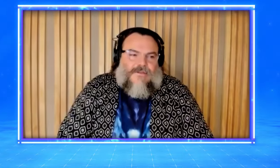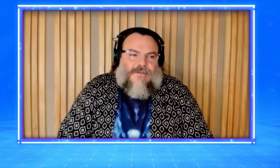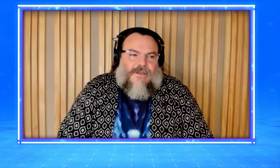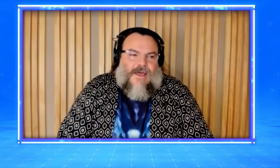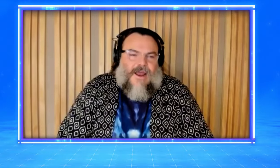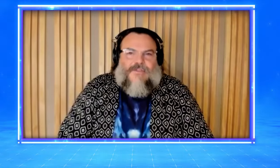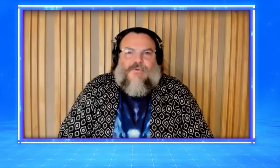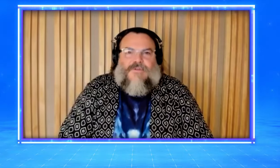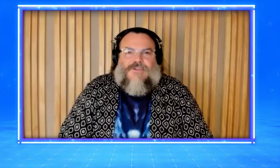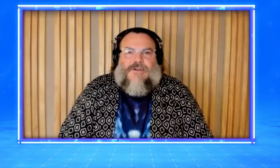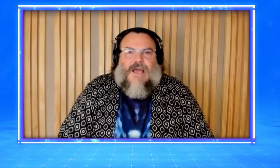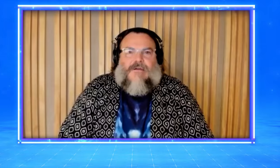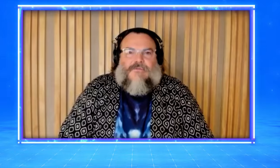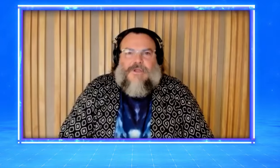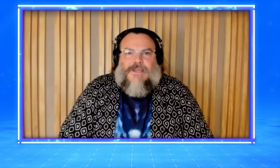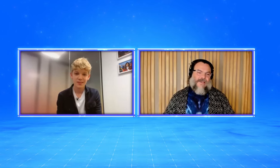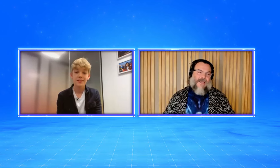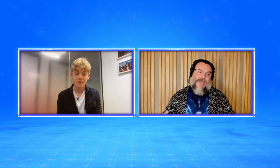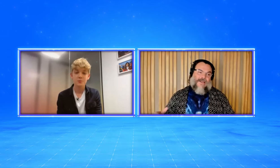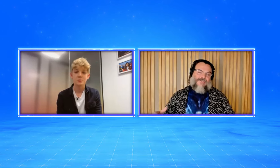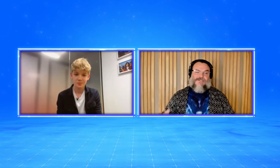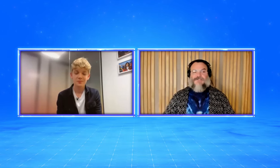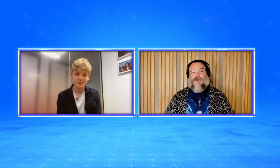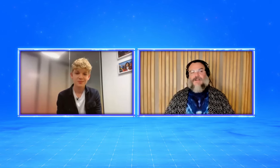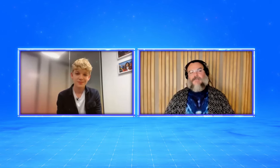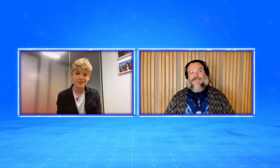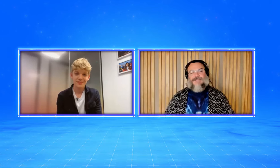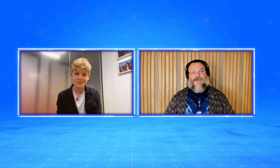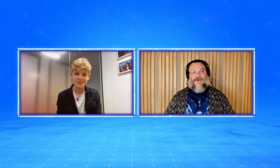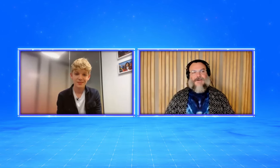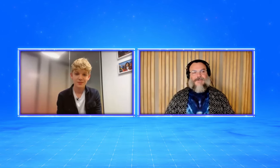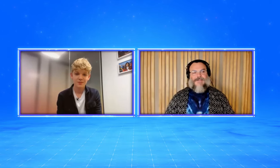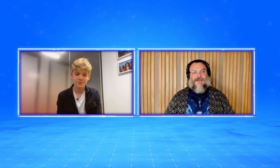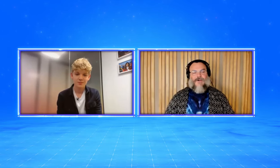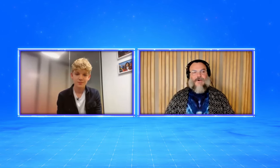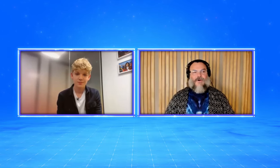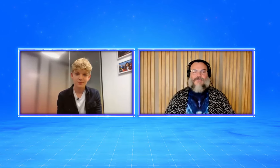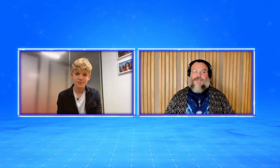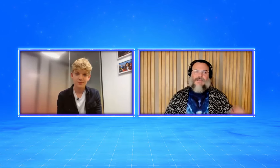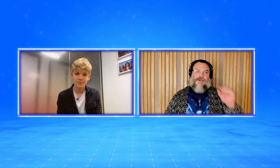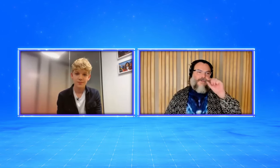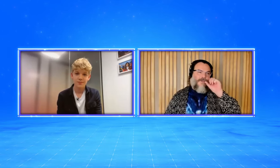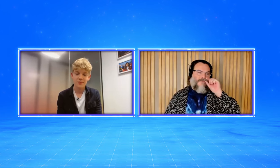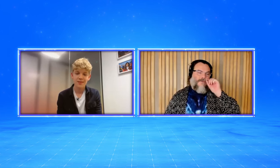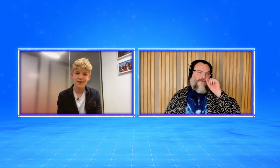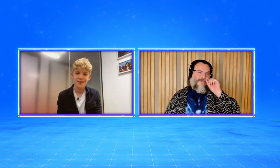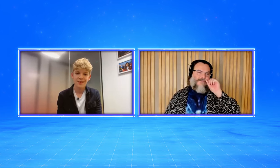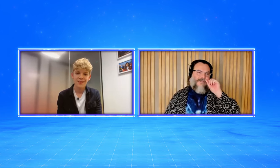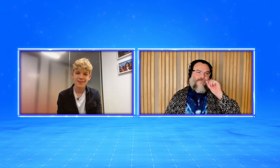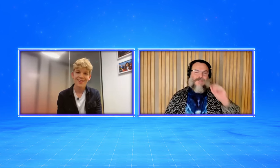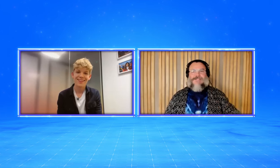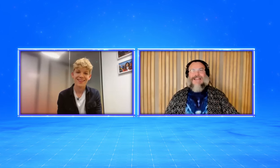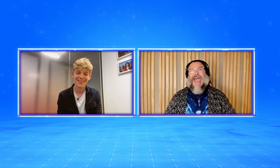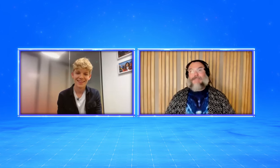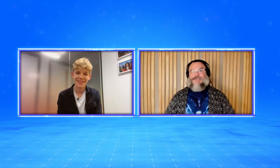thrilled at how the movie turned out, really. And I just saw it a couple days ago and I was like, holy cannoli, this